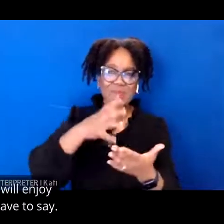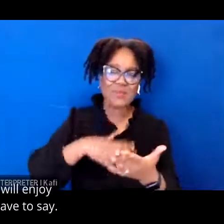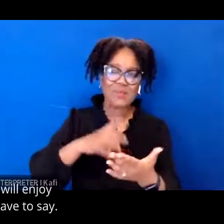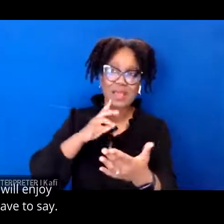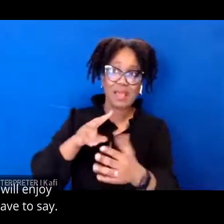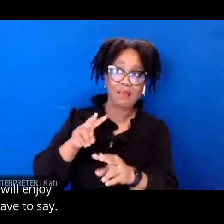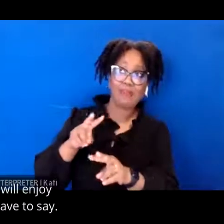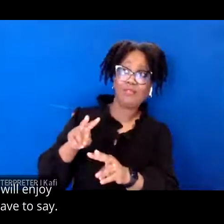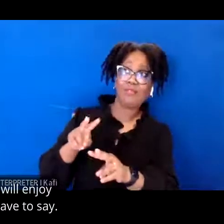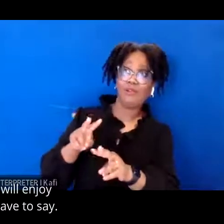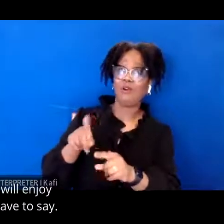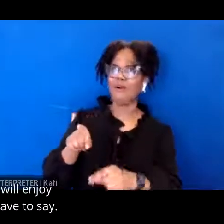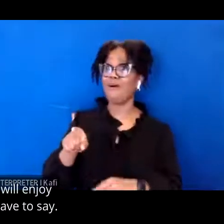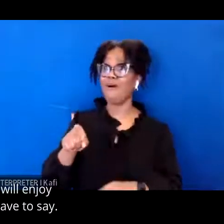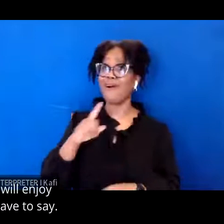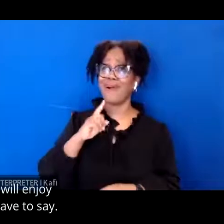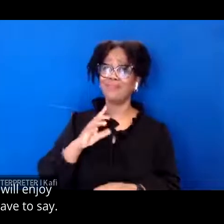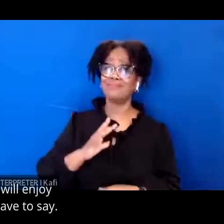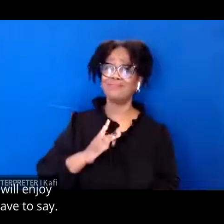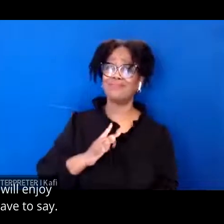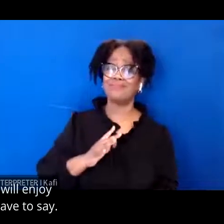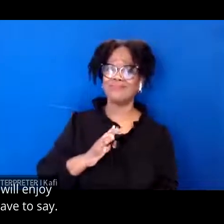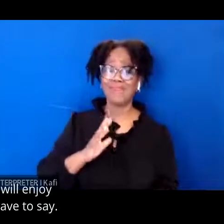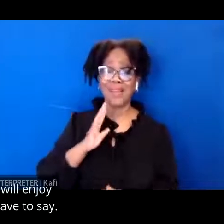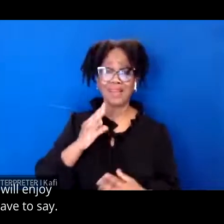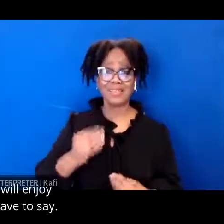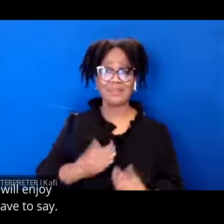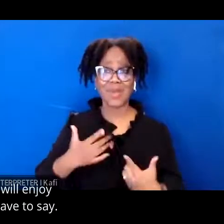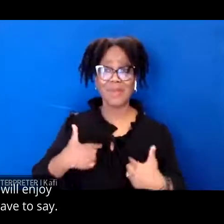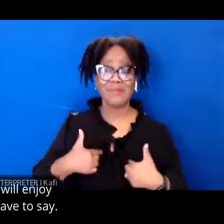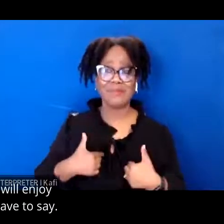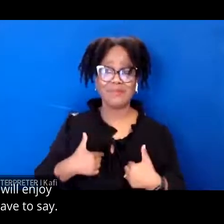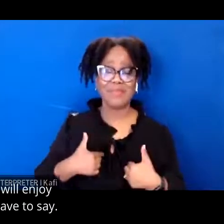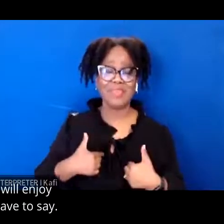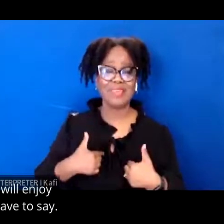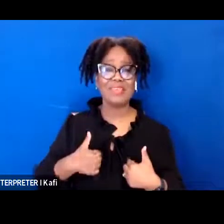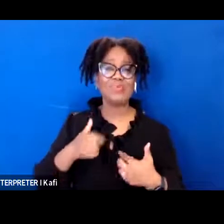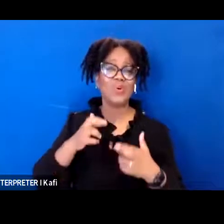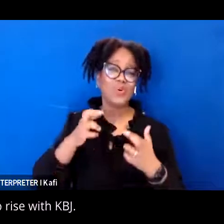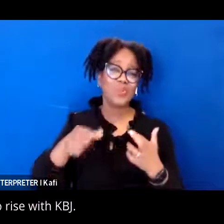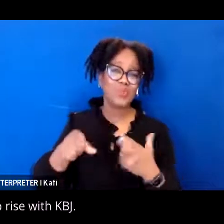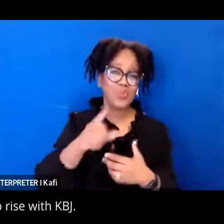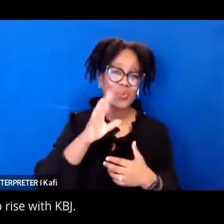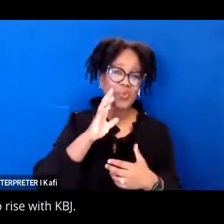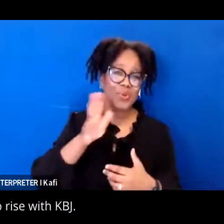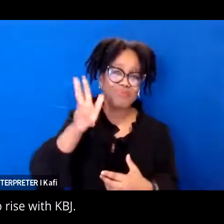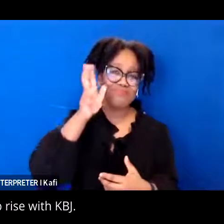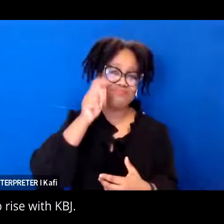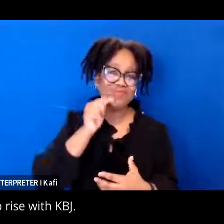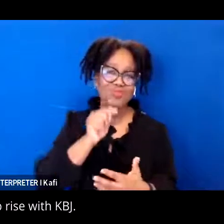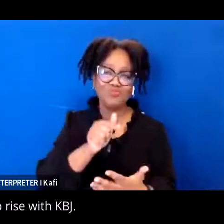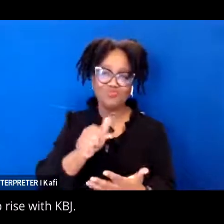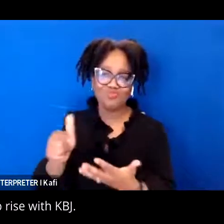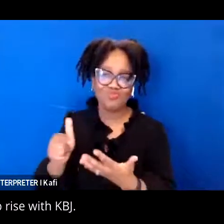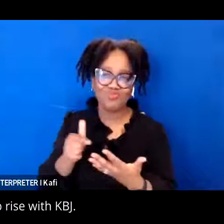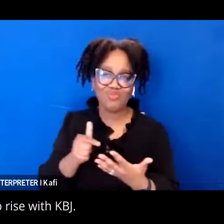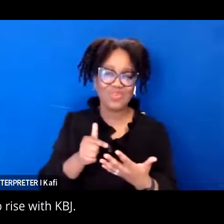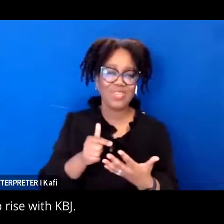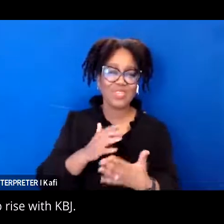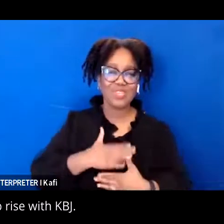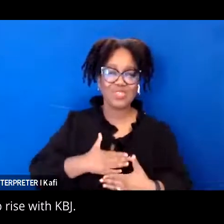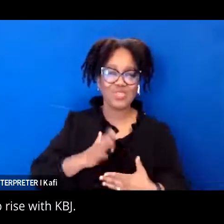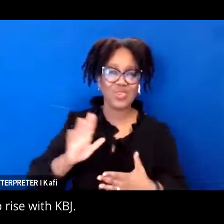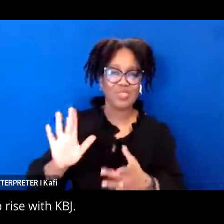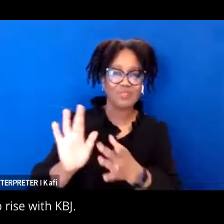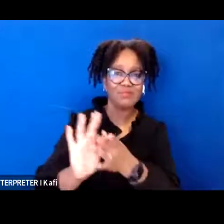and i hope you all will enjoy to hear what they have to say and we're all excited to rise